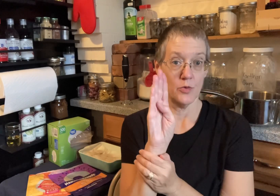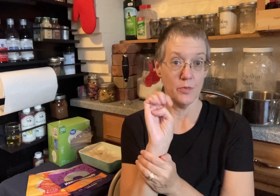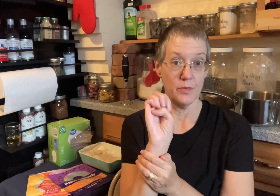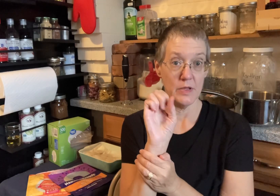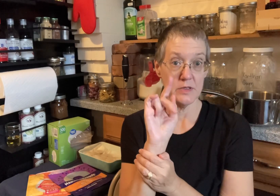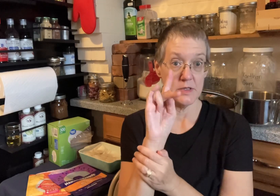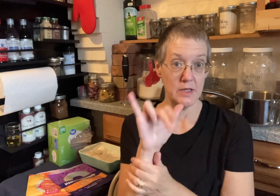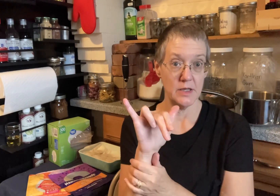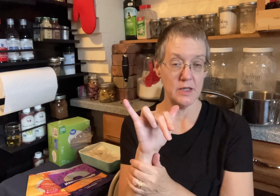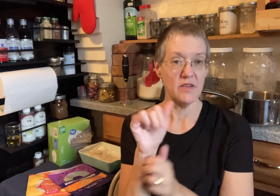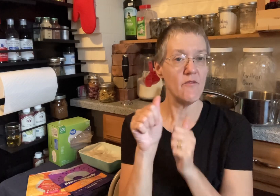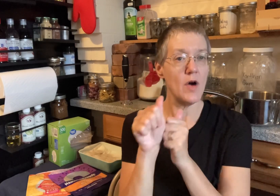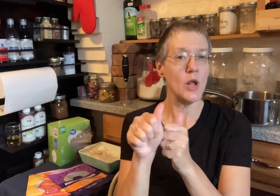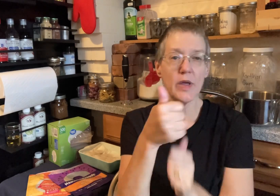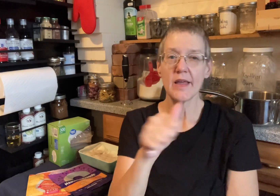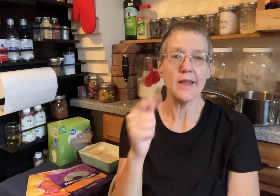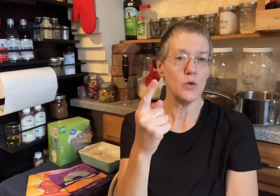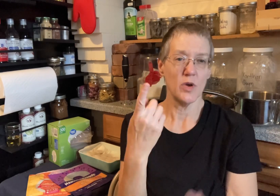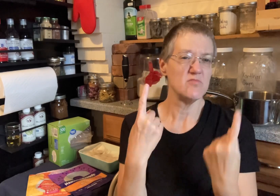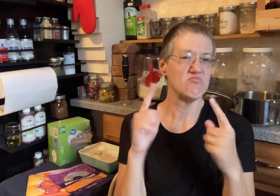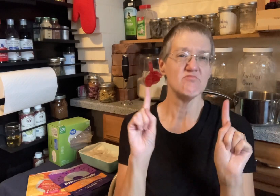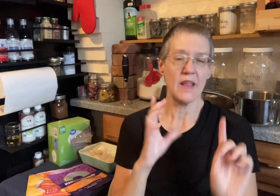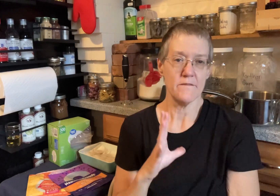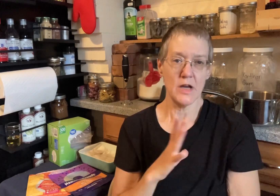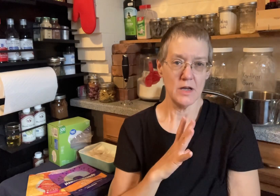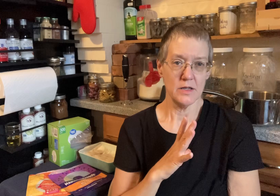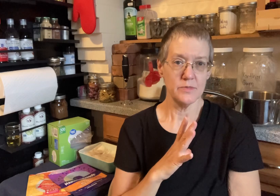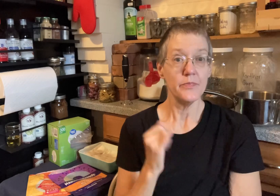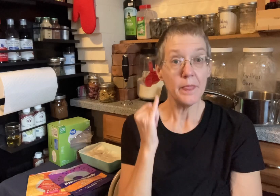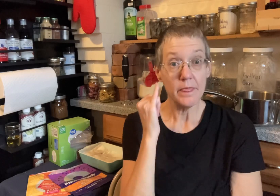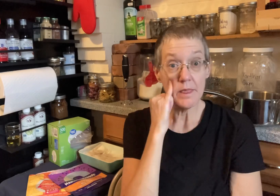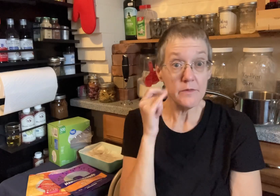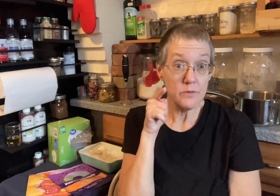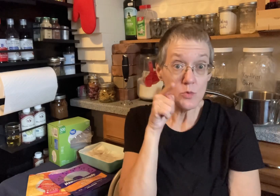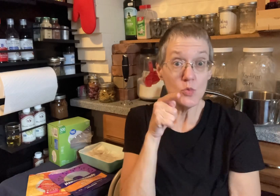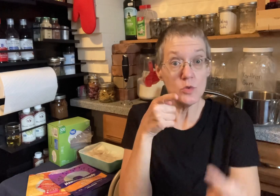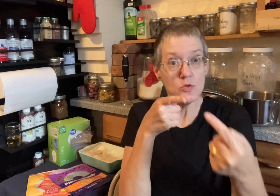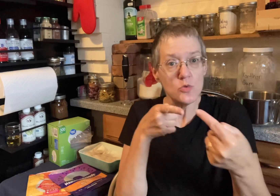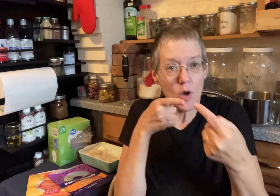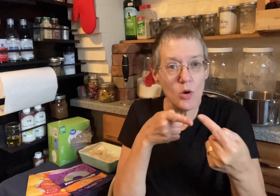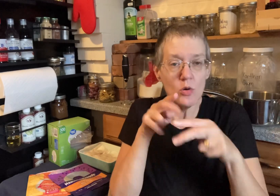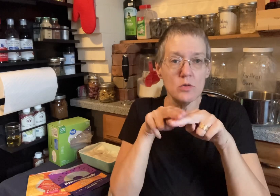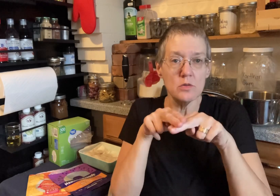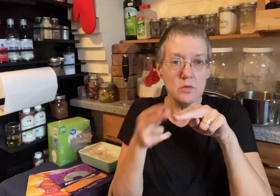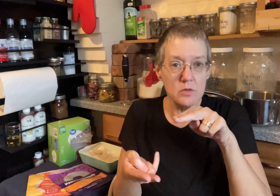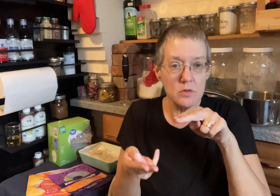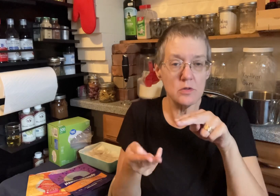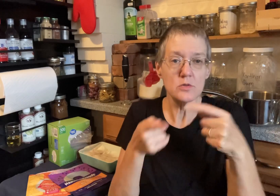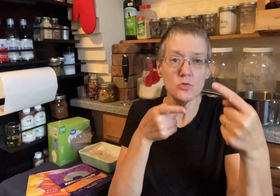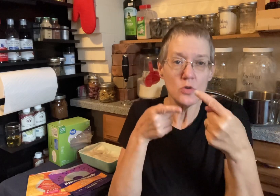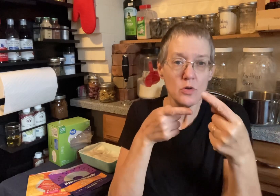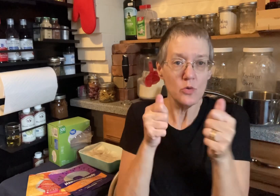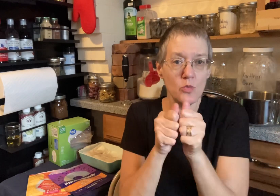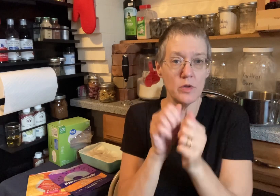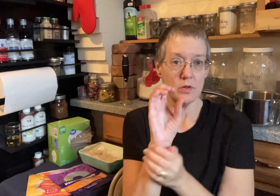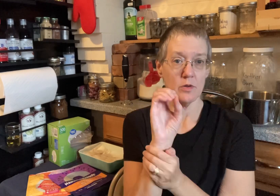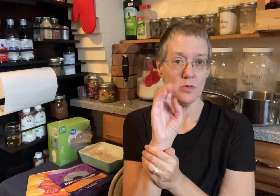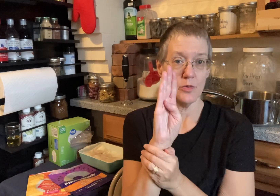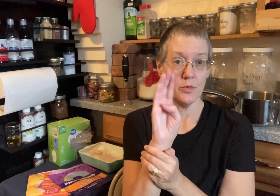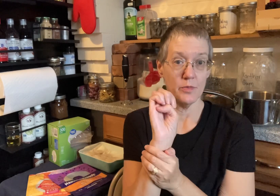with obesity, you can follow any keto person and you're going to be okay. But if you're struggling with weight loss